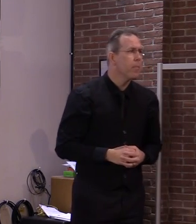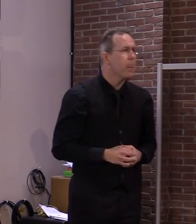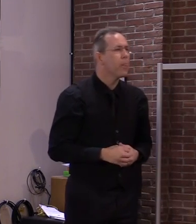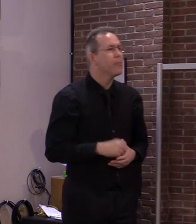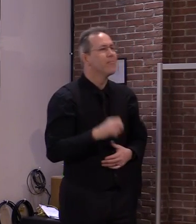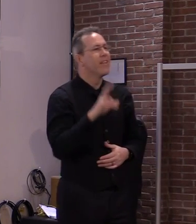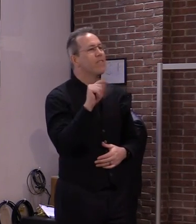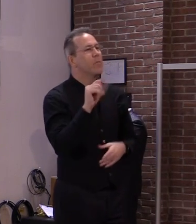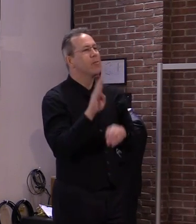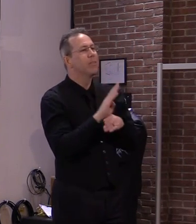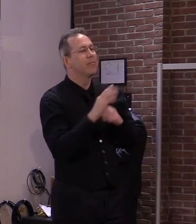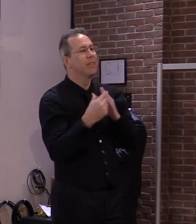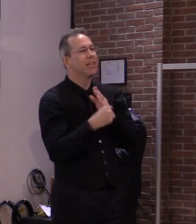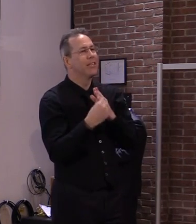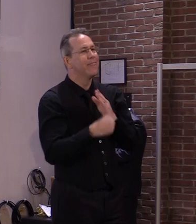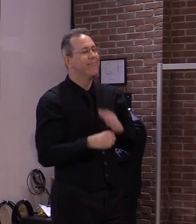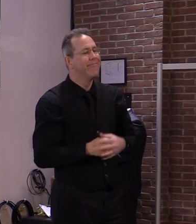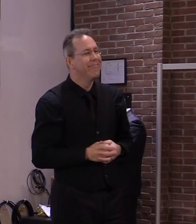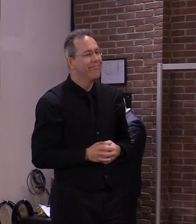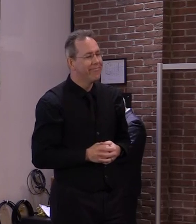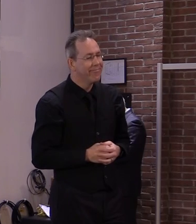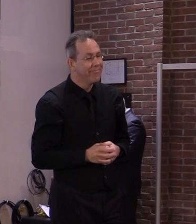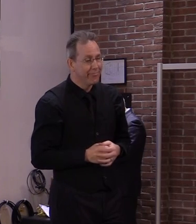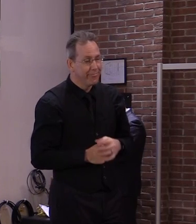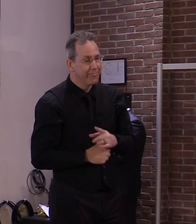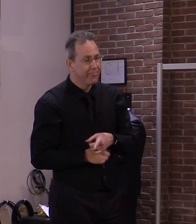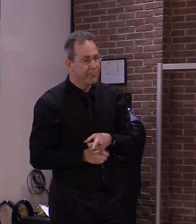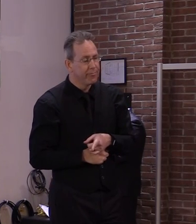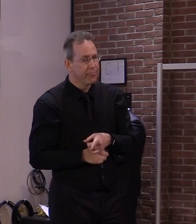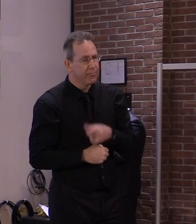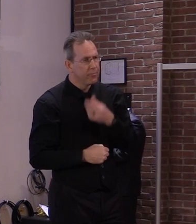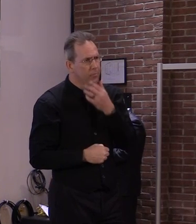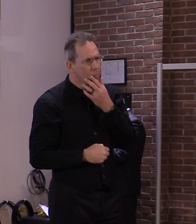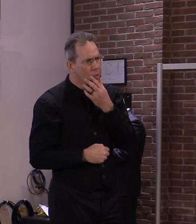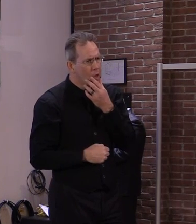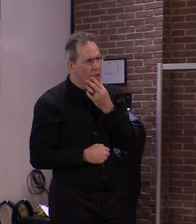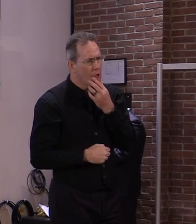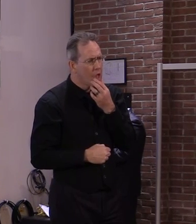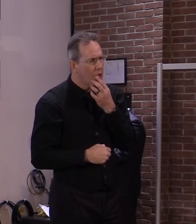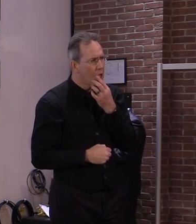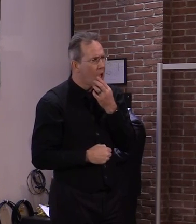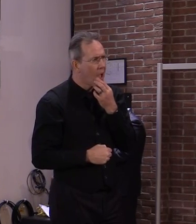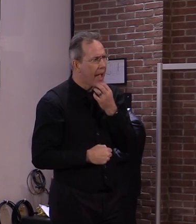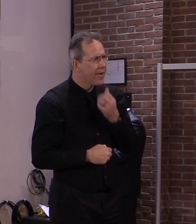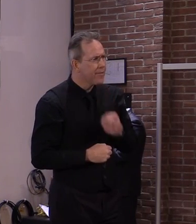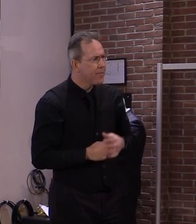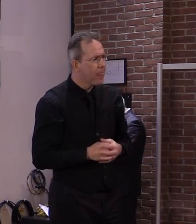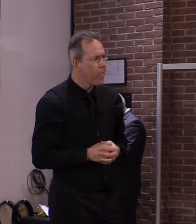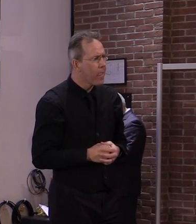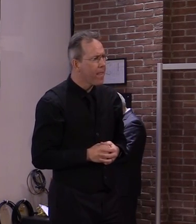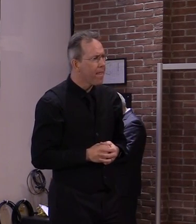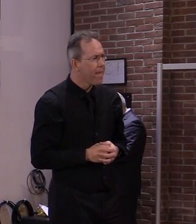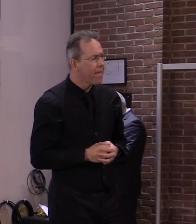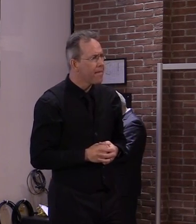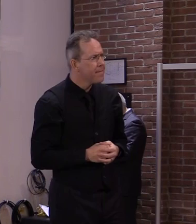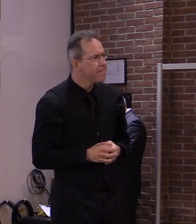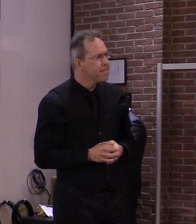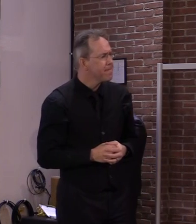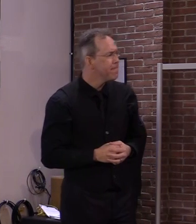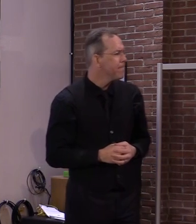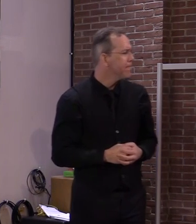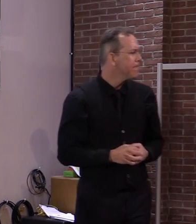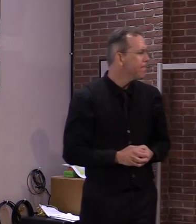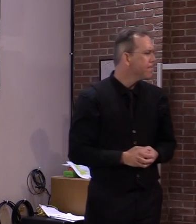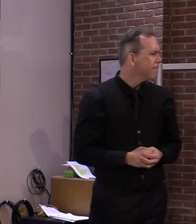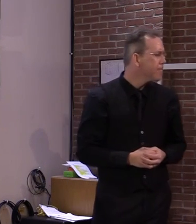Hi, Governor. I have a question about City Place Burlington. But just to be clear on Willie's follow-up to your follow-up, you're